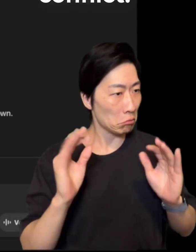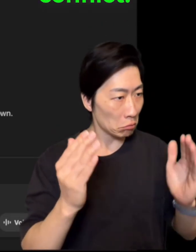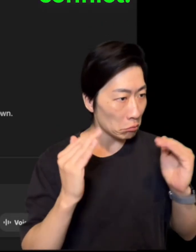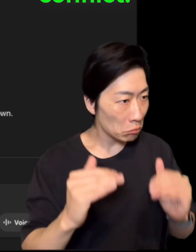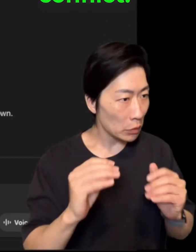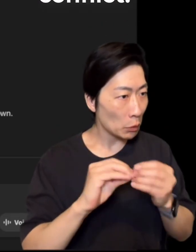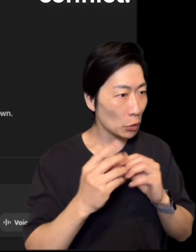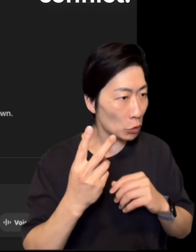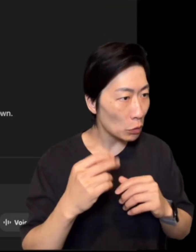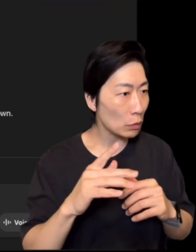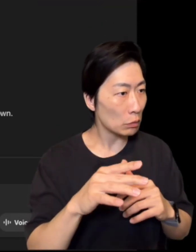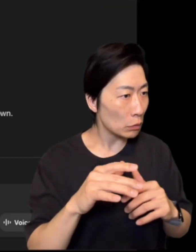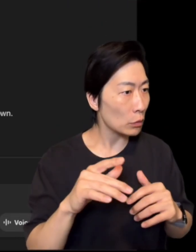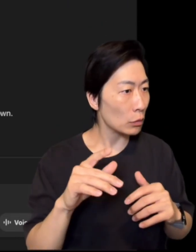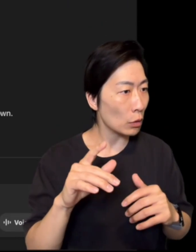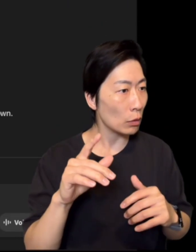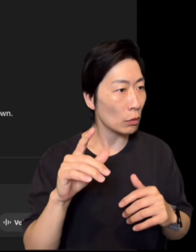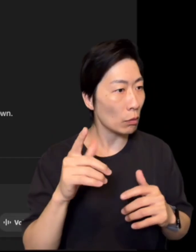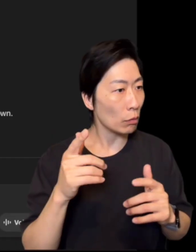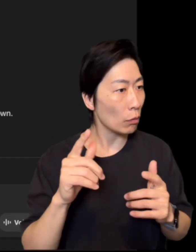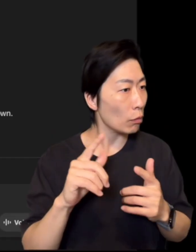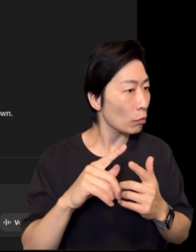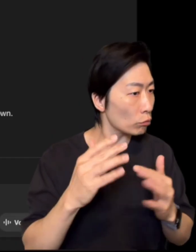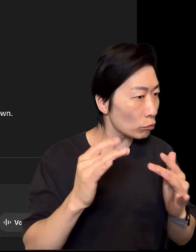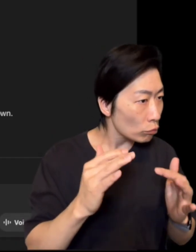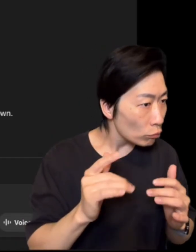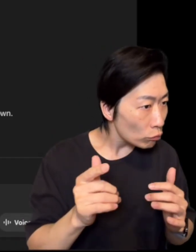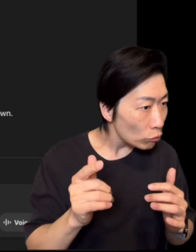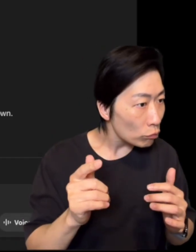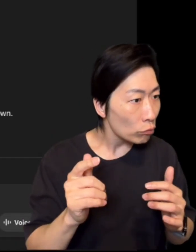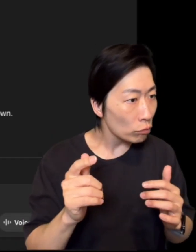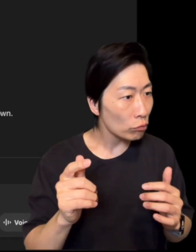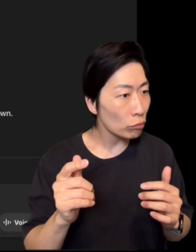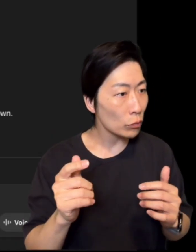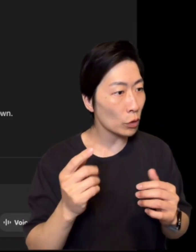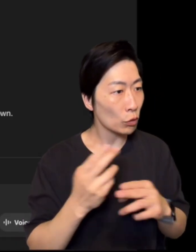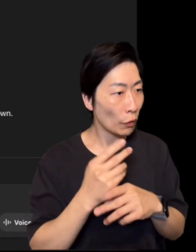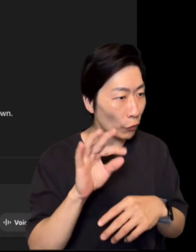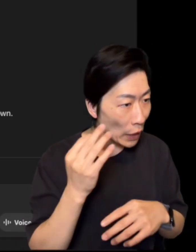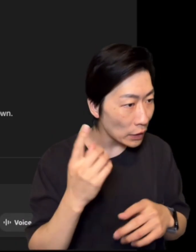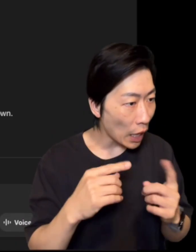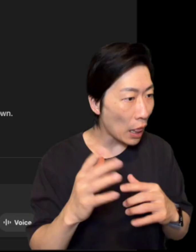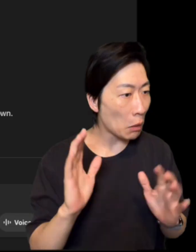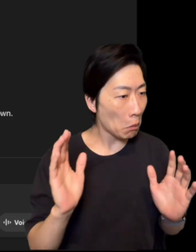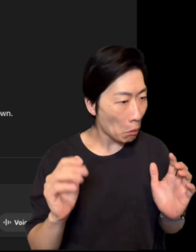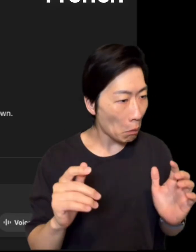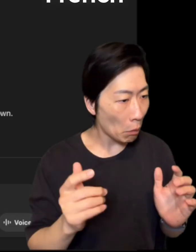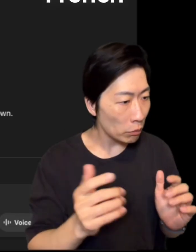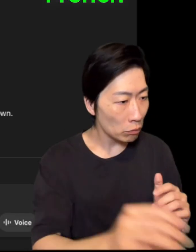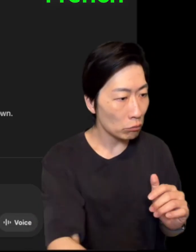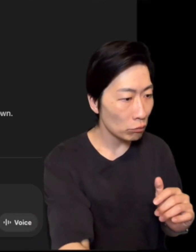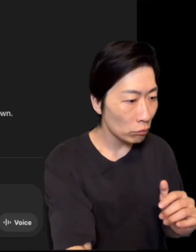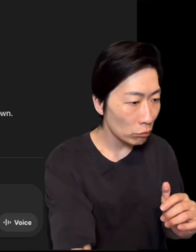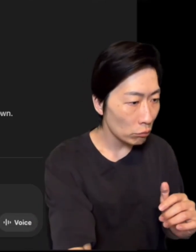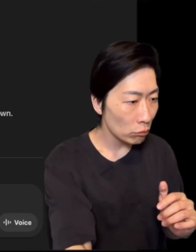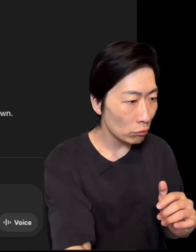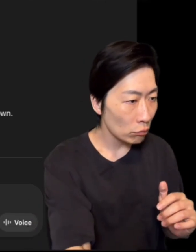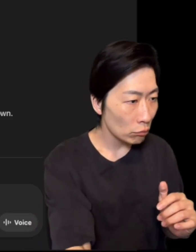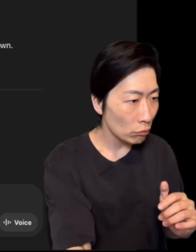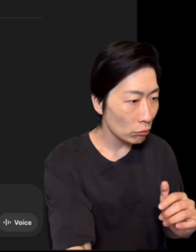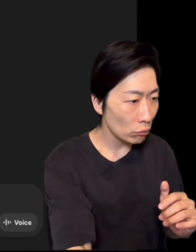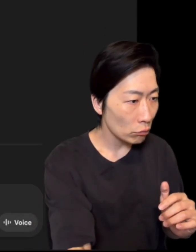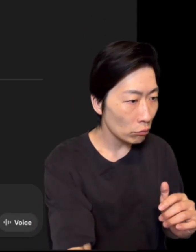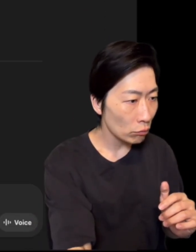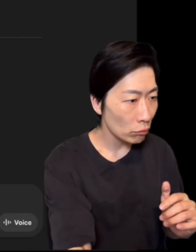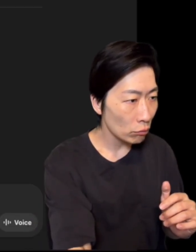There's no conflict. Next thing, number 2. Let's see. It's using French Sign